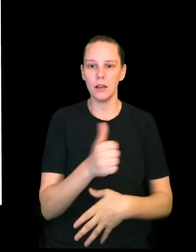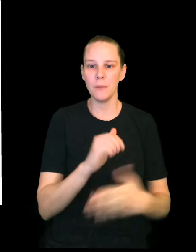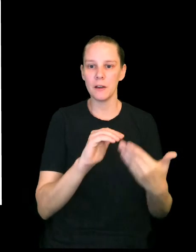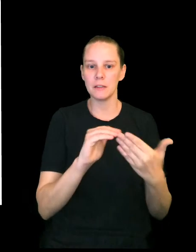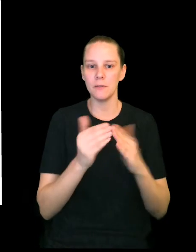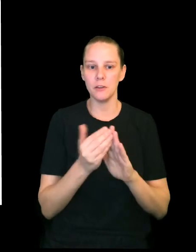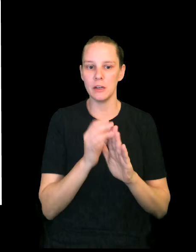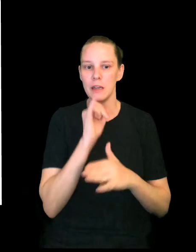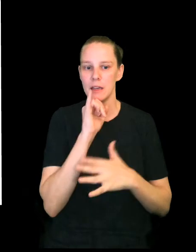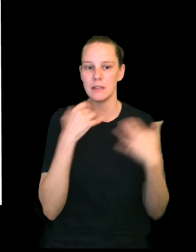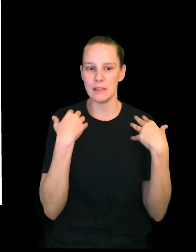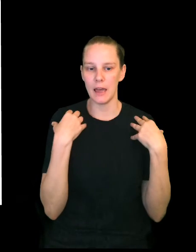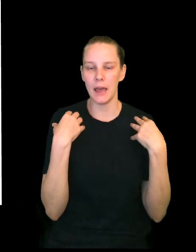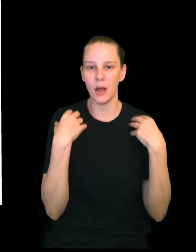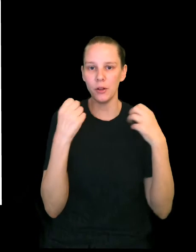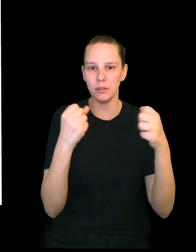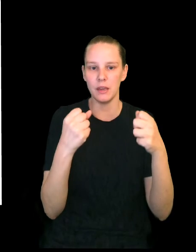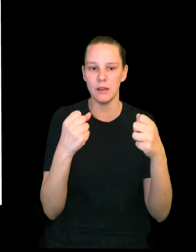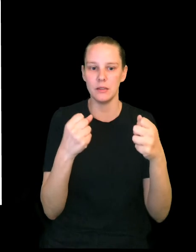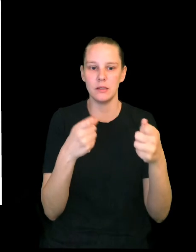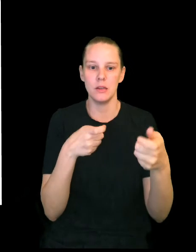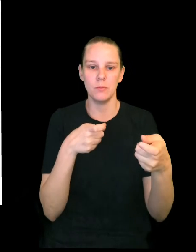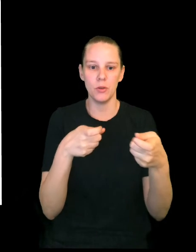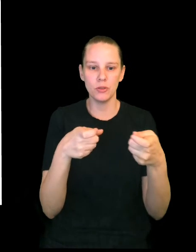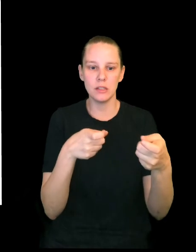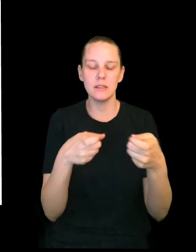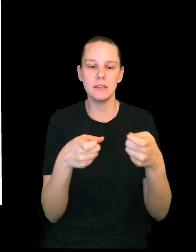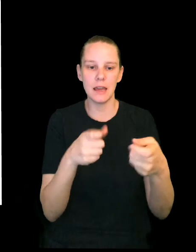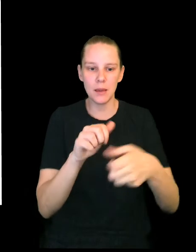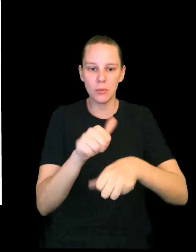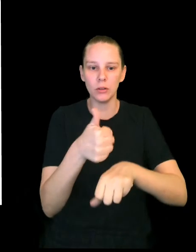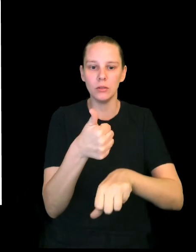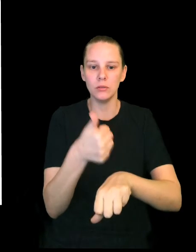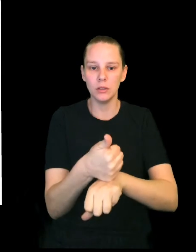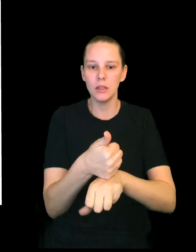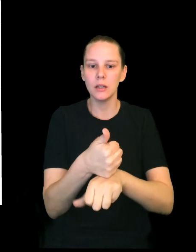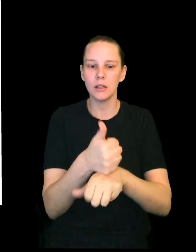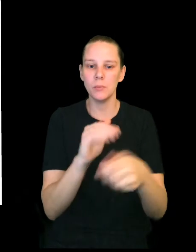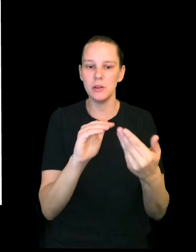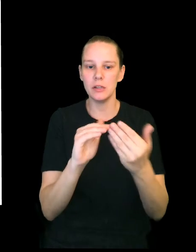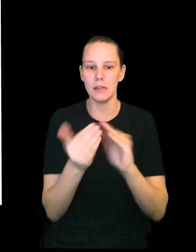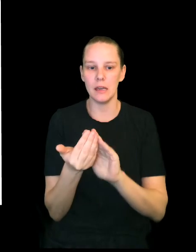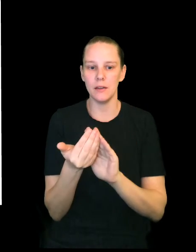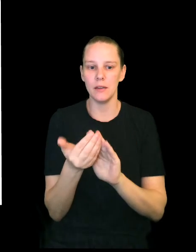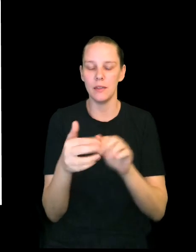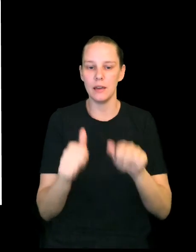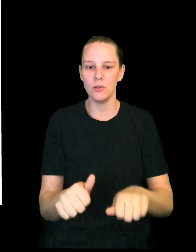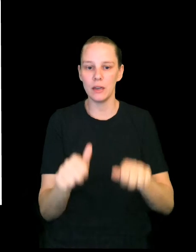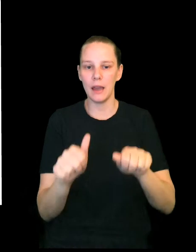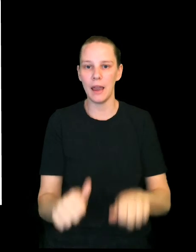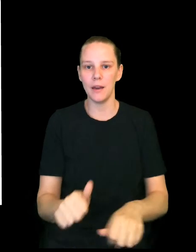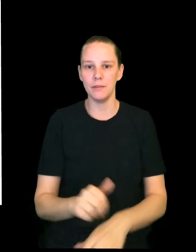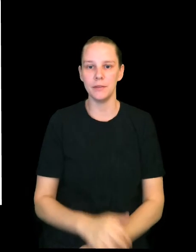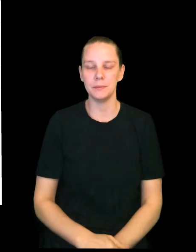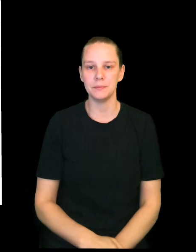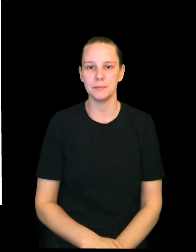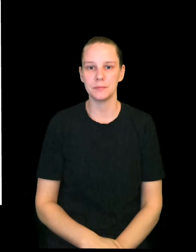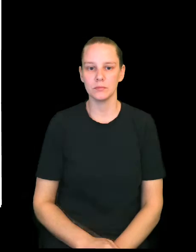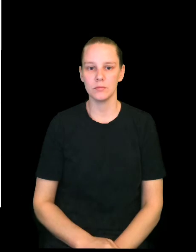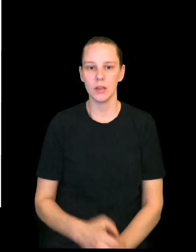A climax community is the healthiest, most stable community that you can